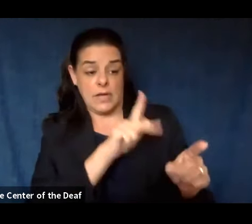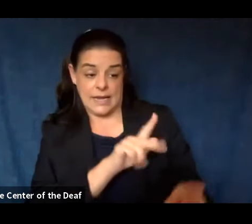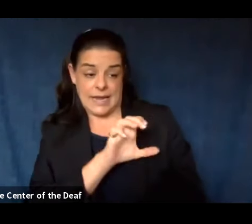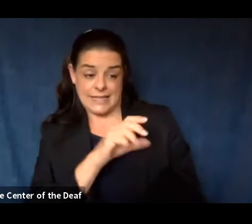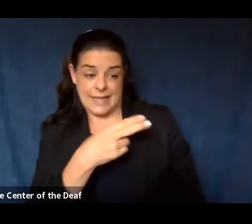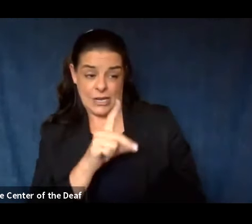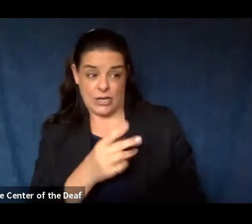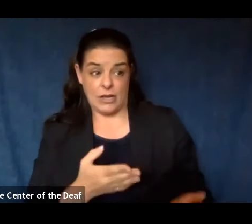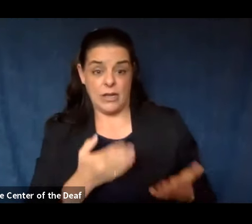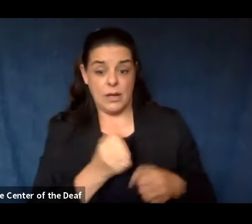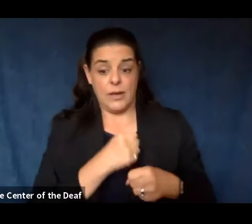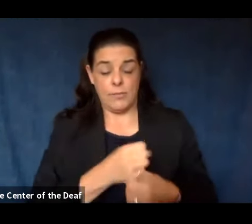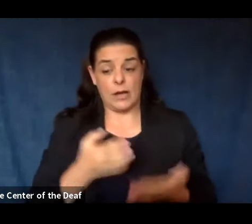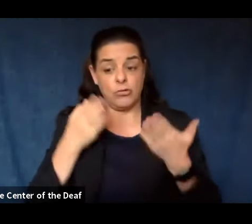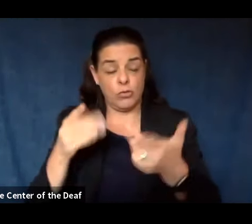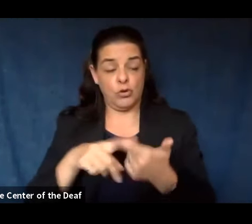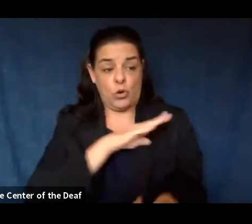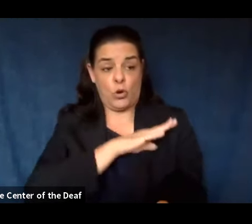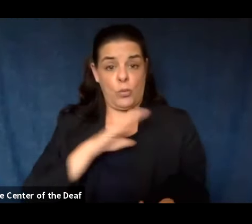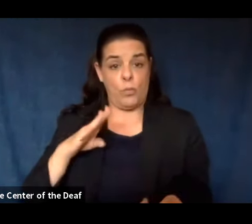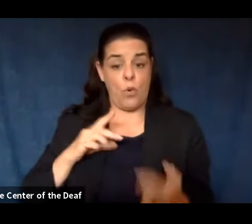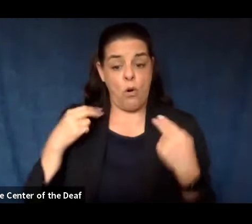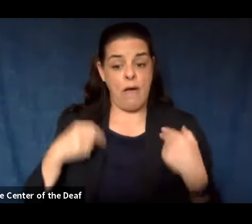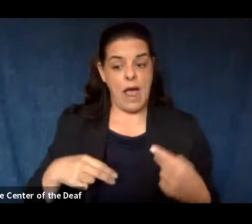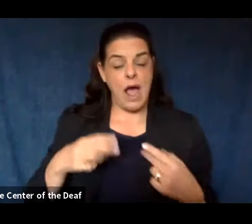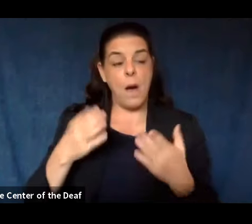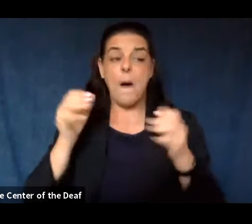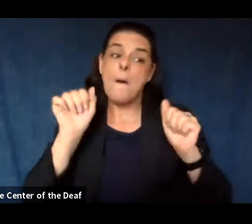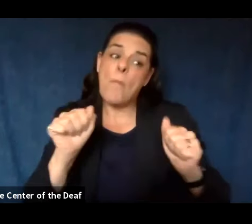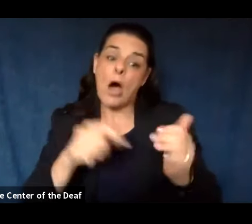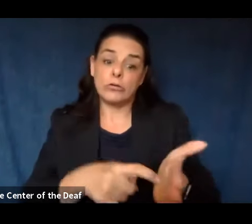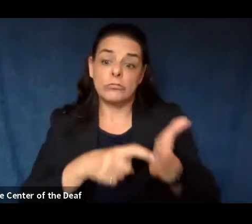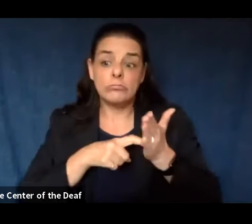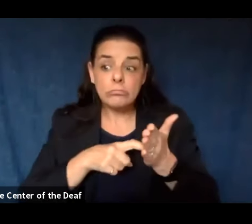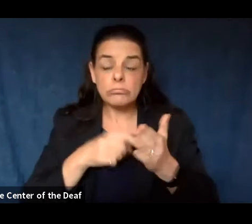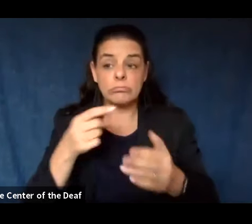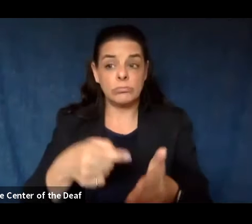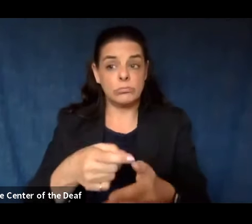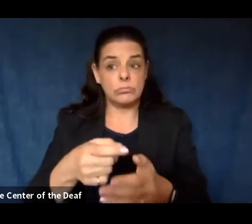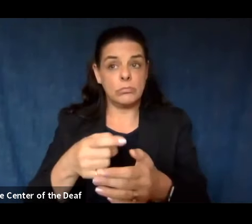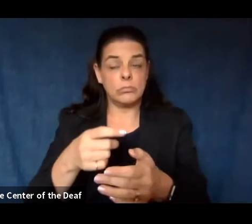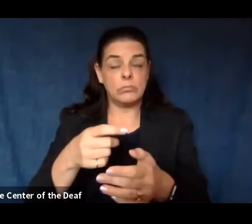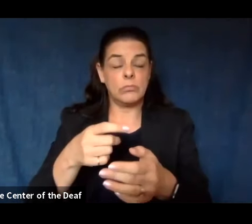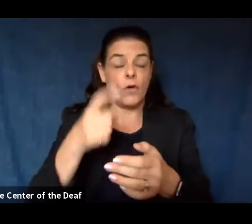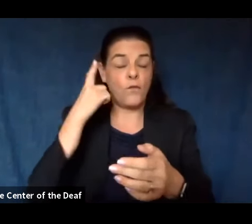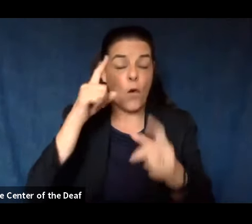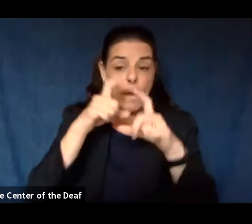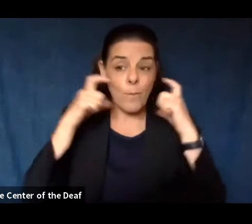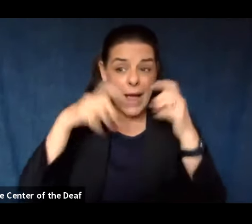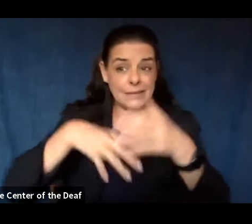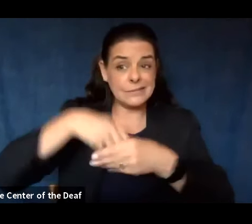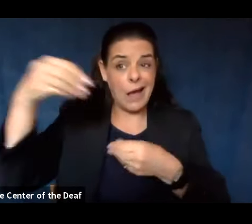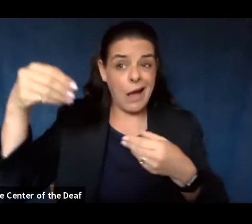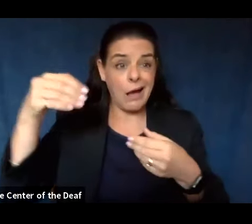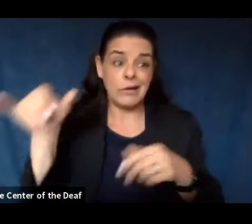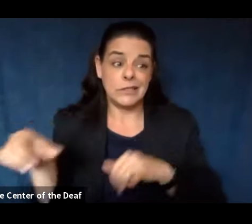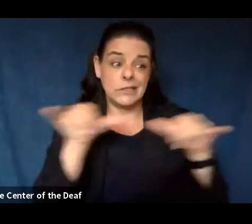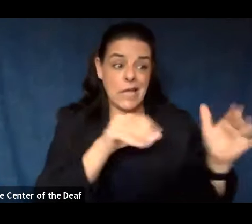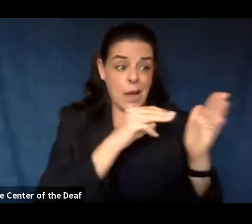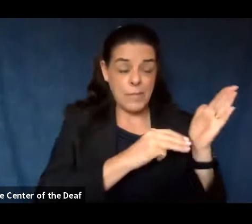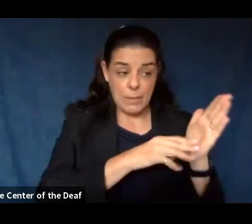Health regarding a possible mandate to wear masks in public as Memphis has done? And if so, what will that recommendation